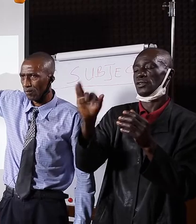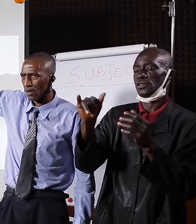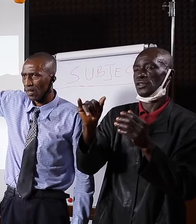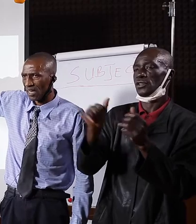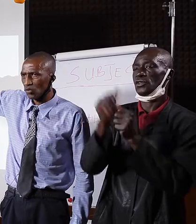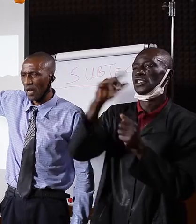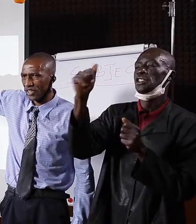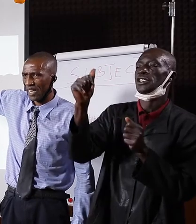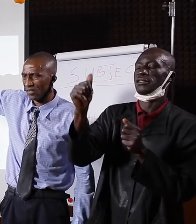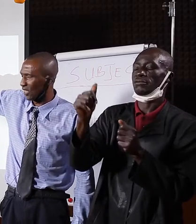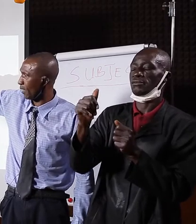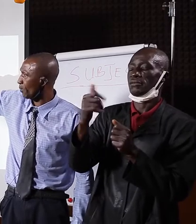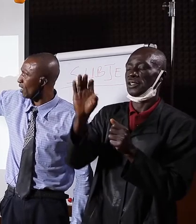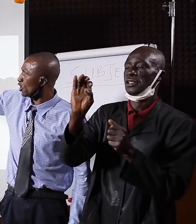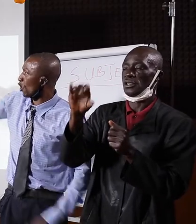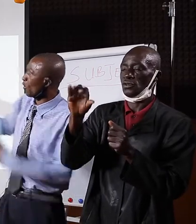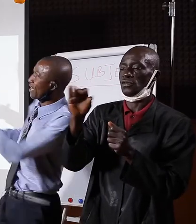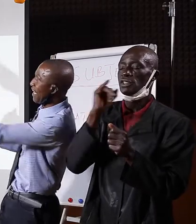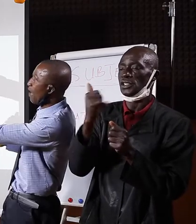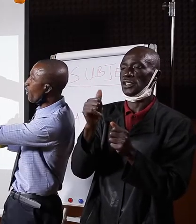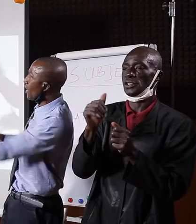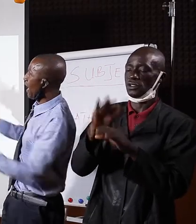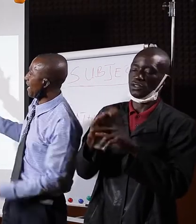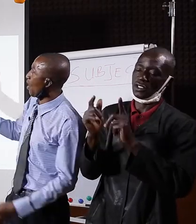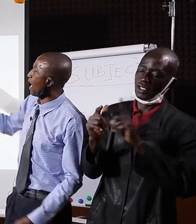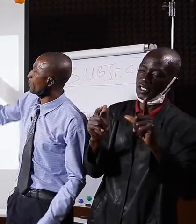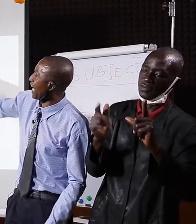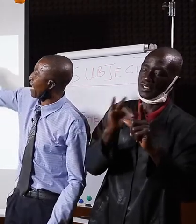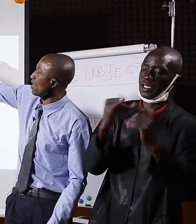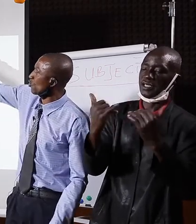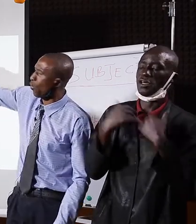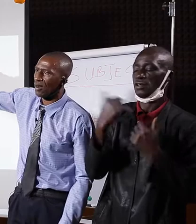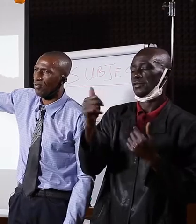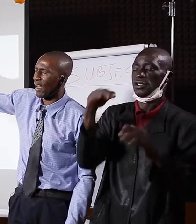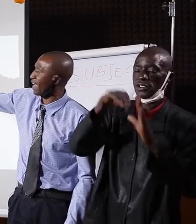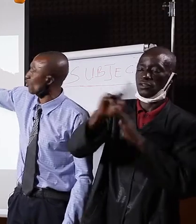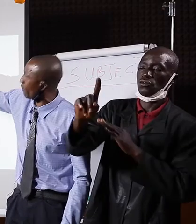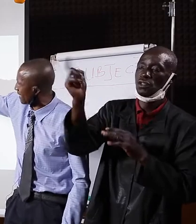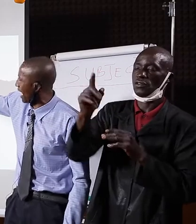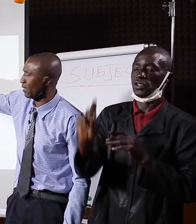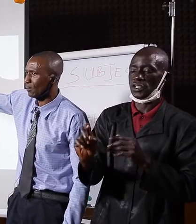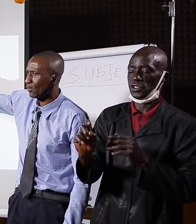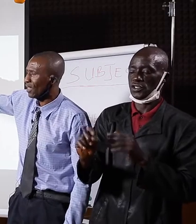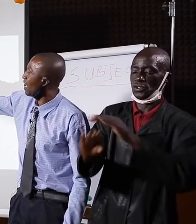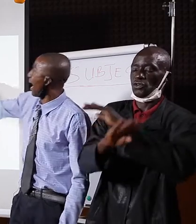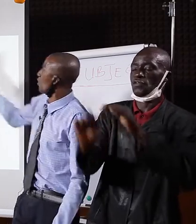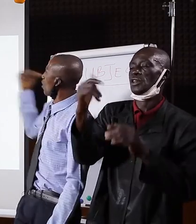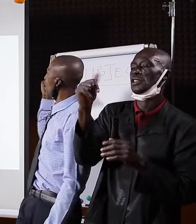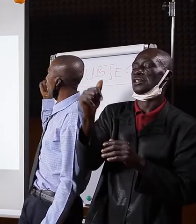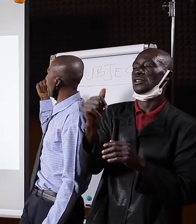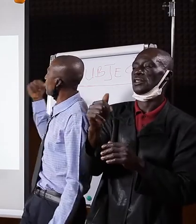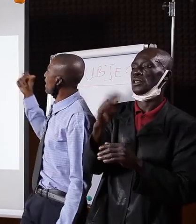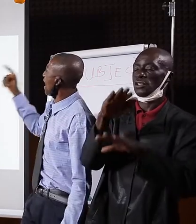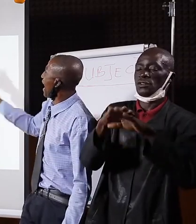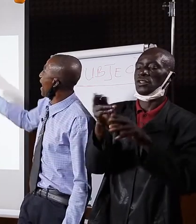10. Its coefficient is 10. So on the left, I now have 10 into 1 over x over 10. And on